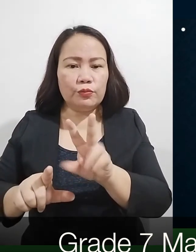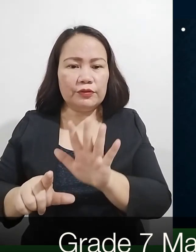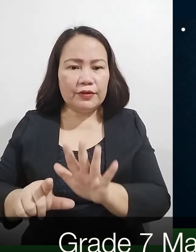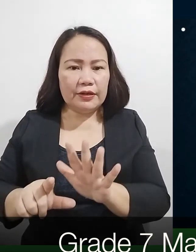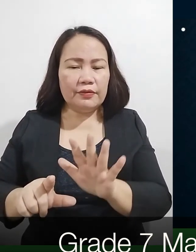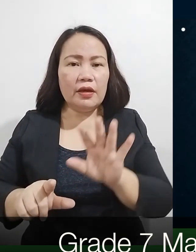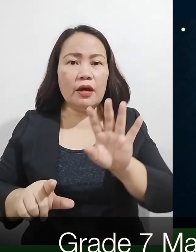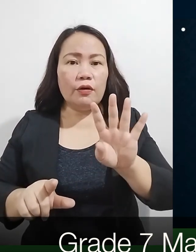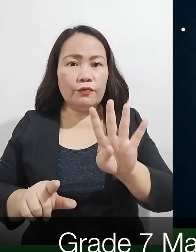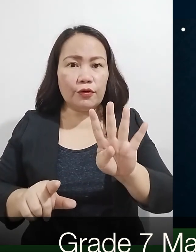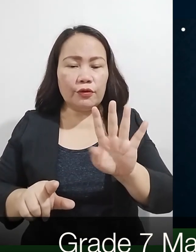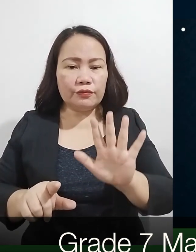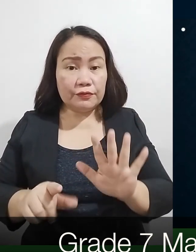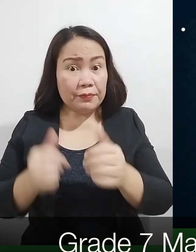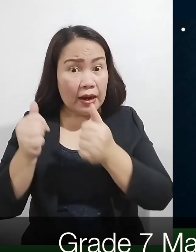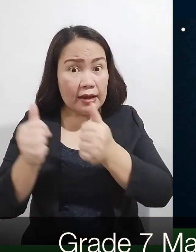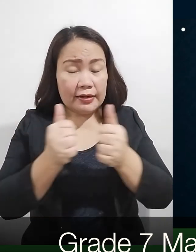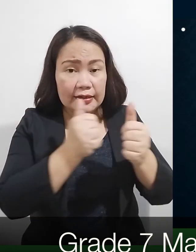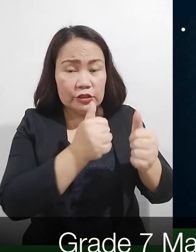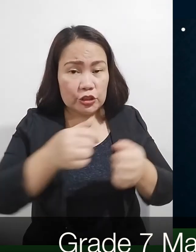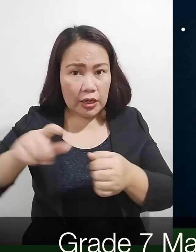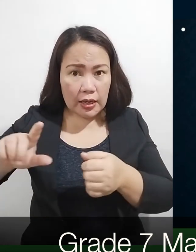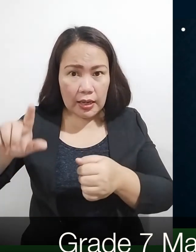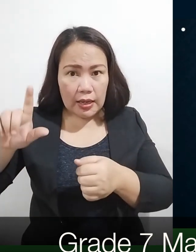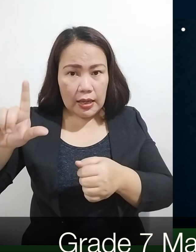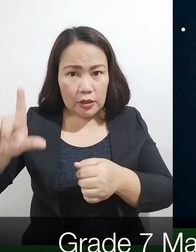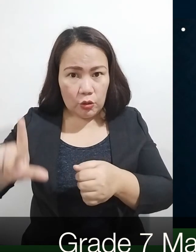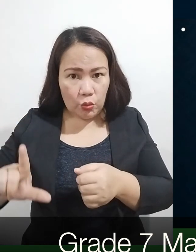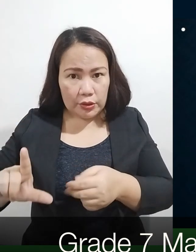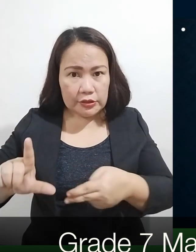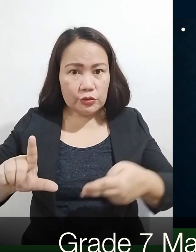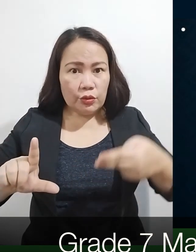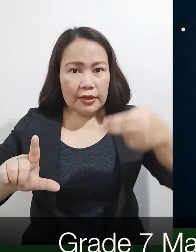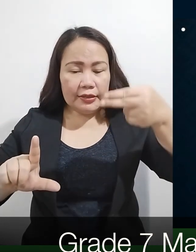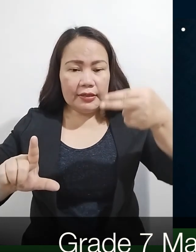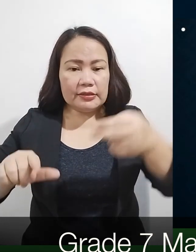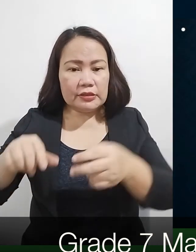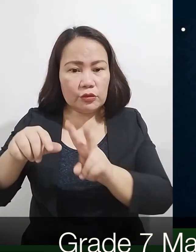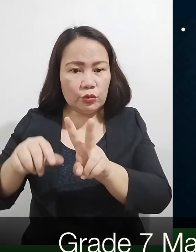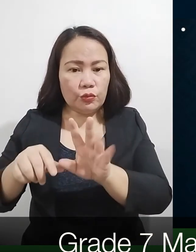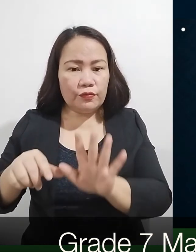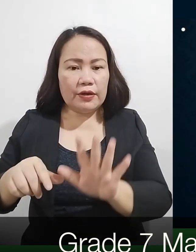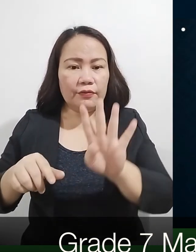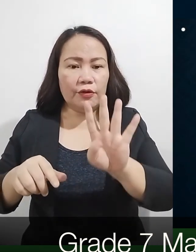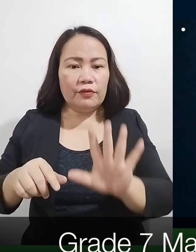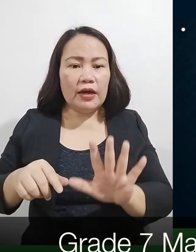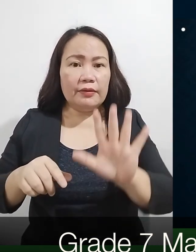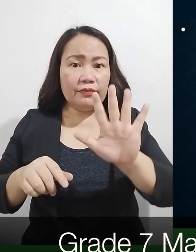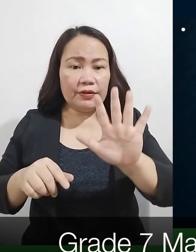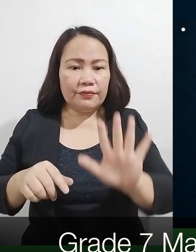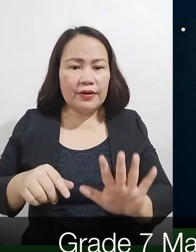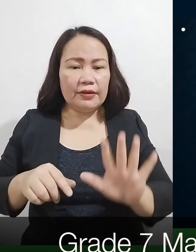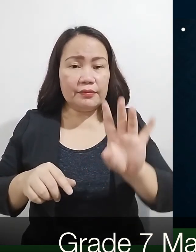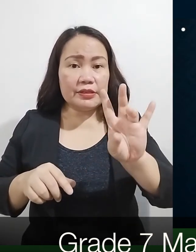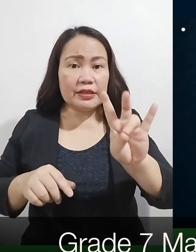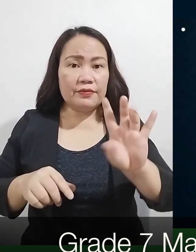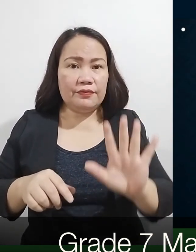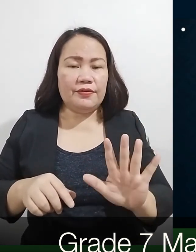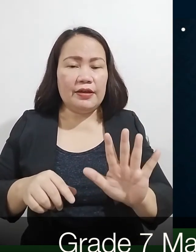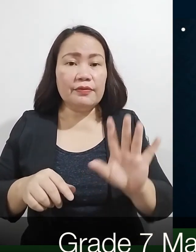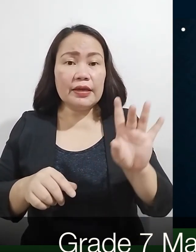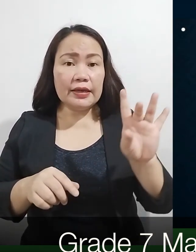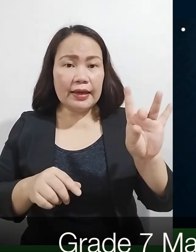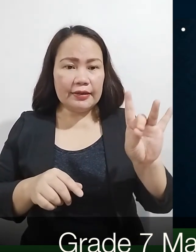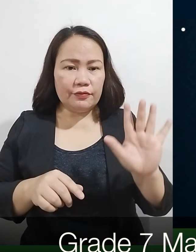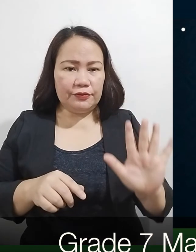5, followed by 4 over 5, and then 5/5, 7 over 5, and then 8 over 5. Alright? So, ito